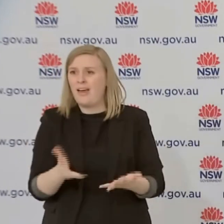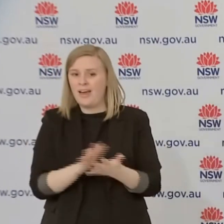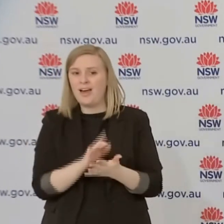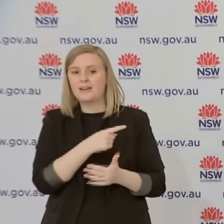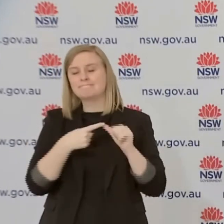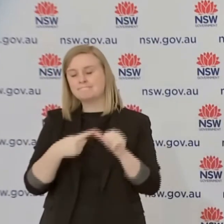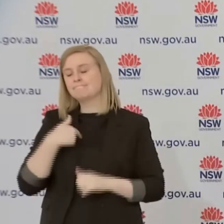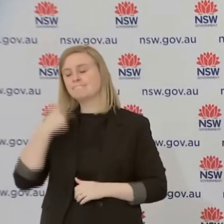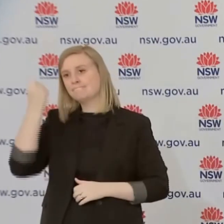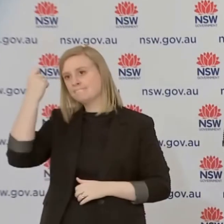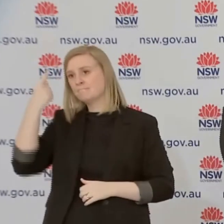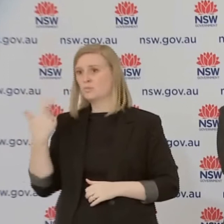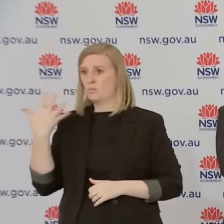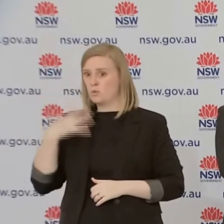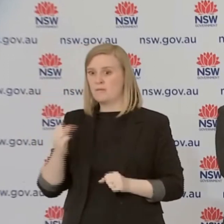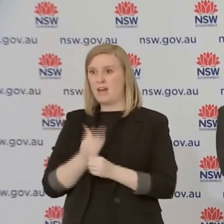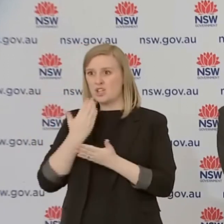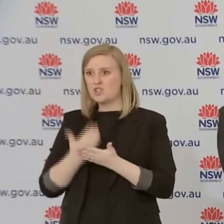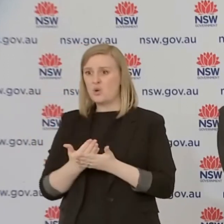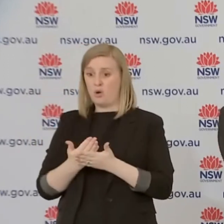possible. And for some of you who may have noticed, we put the